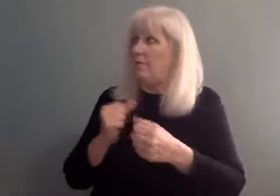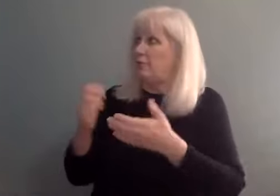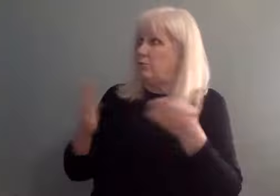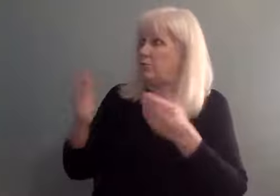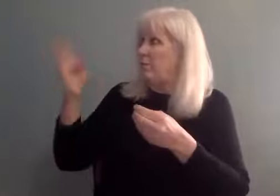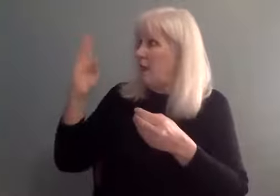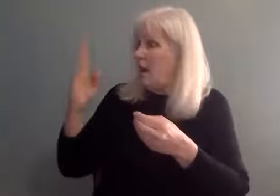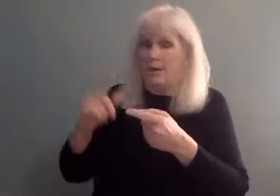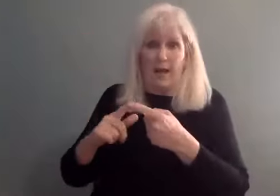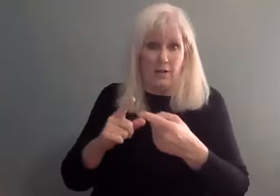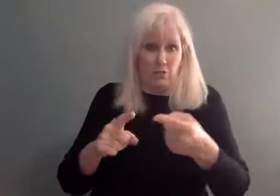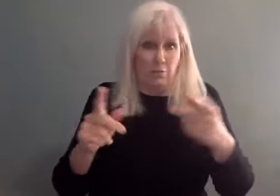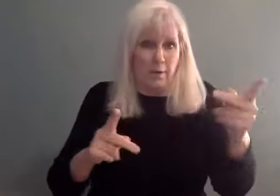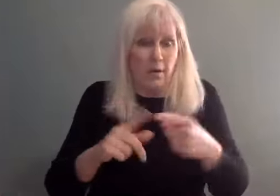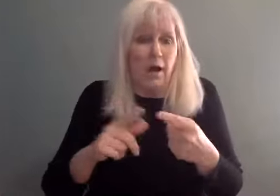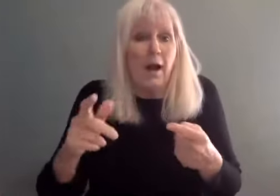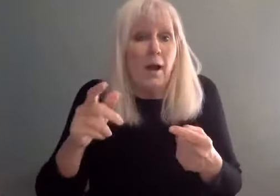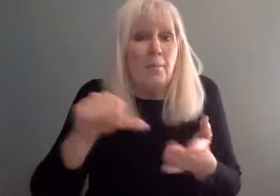77, our real purpose. There it is. There it is.